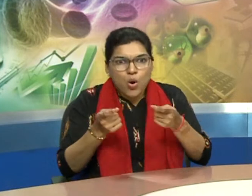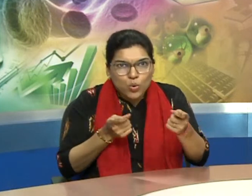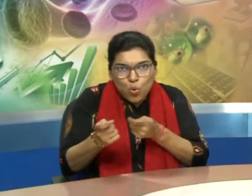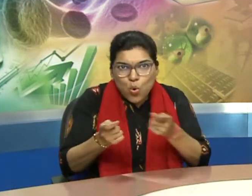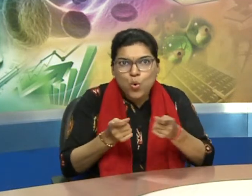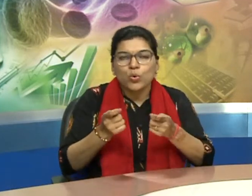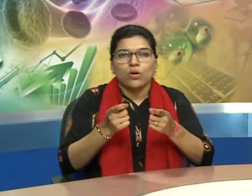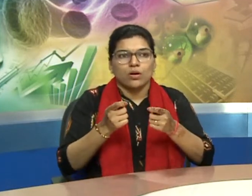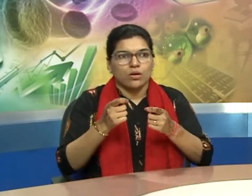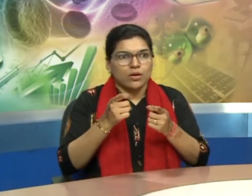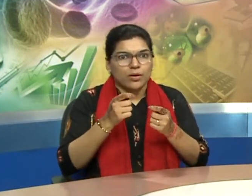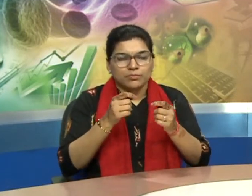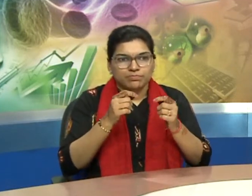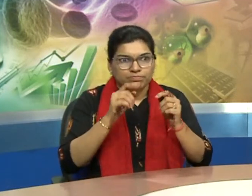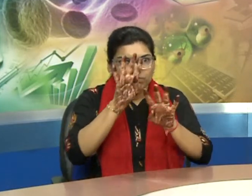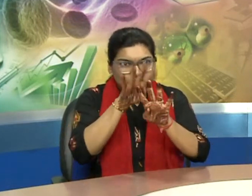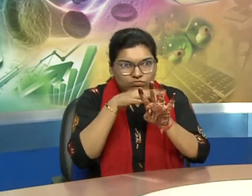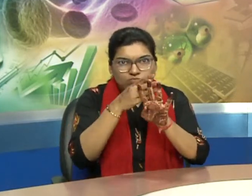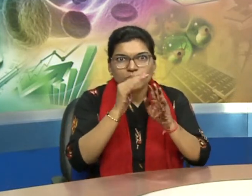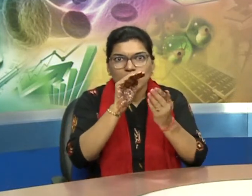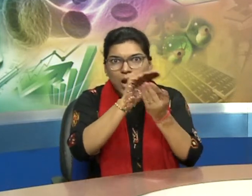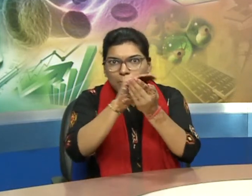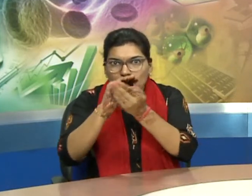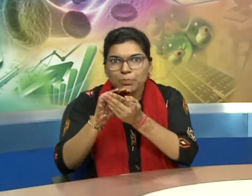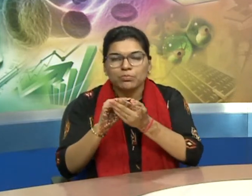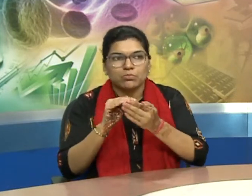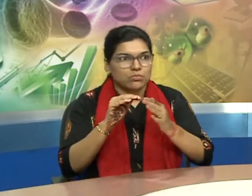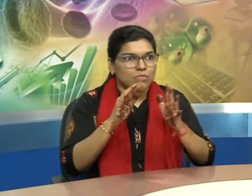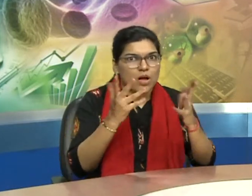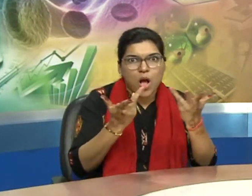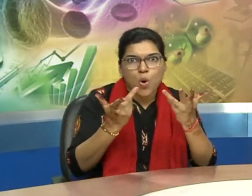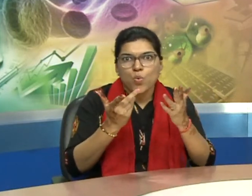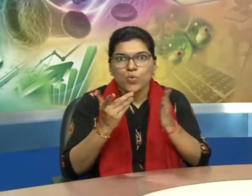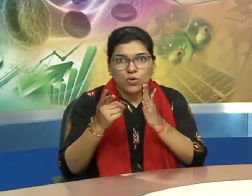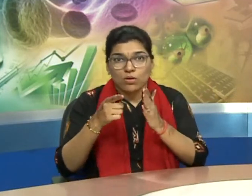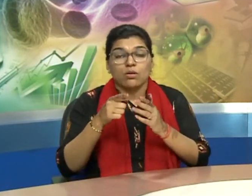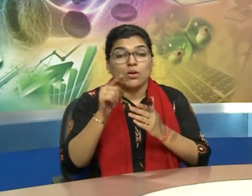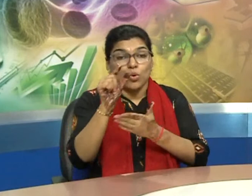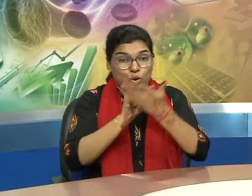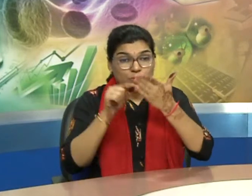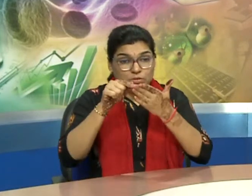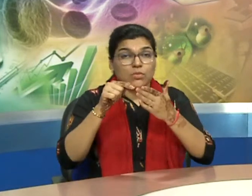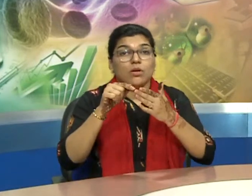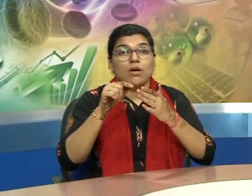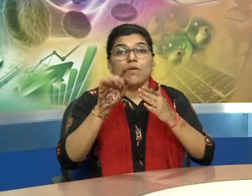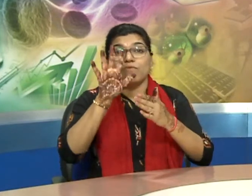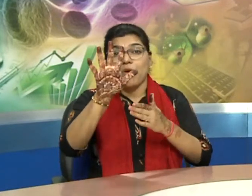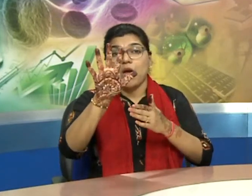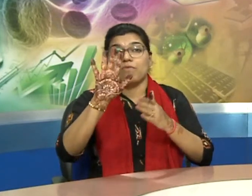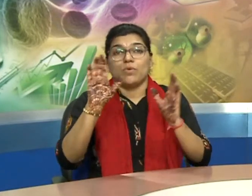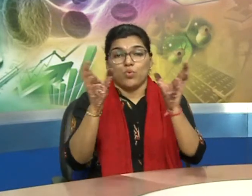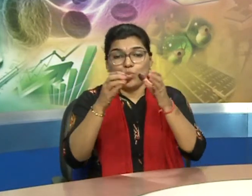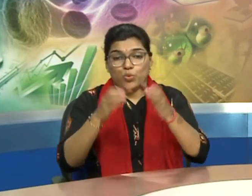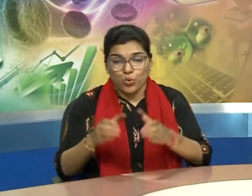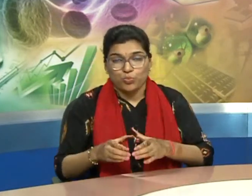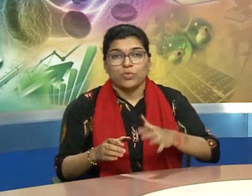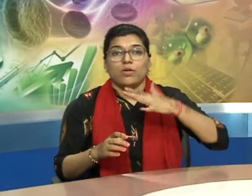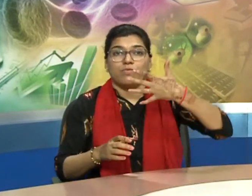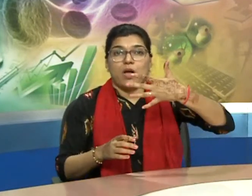A university library is established, administered, and maintained to assist